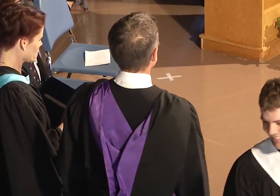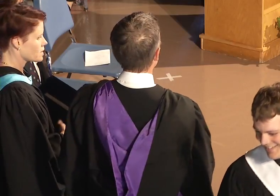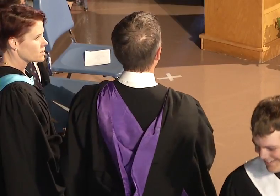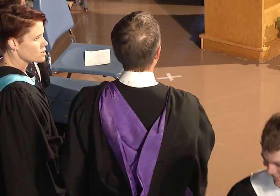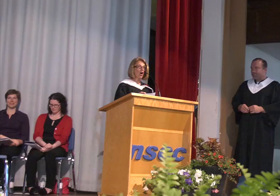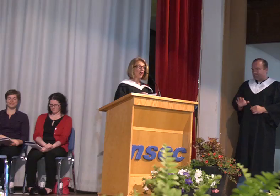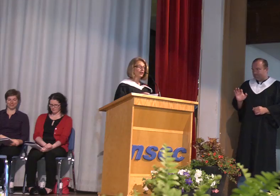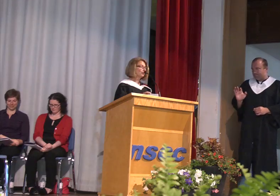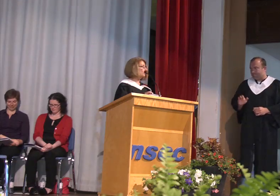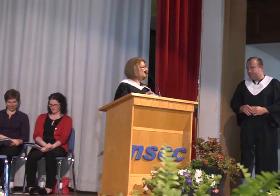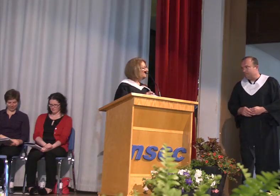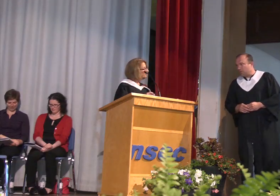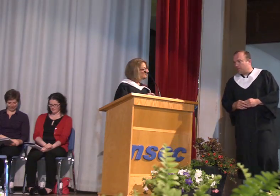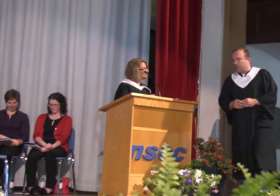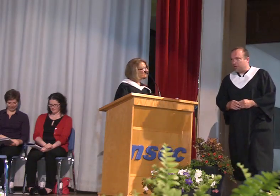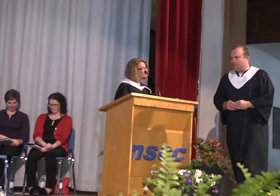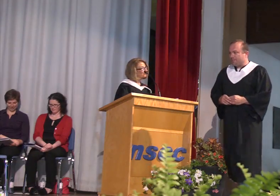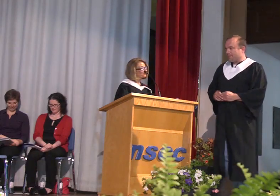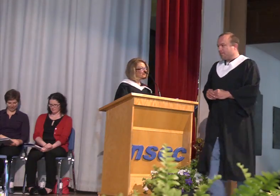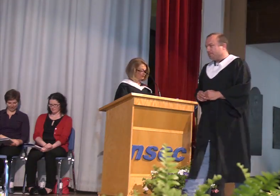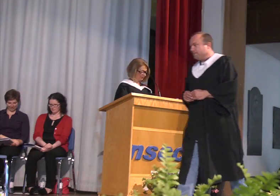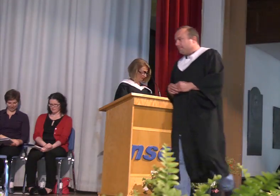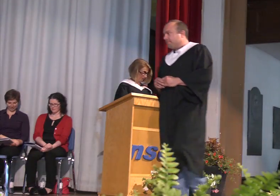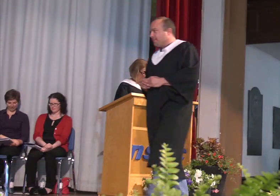Joseph Lambert, honors.